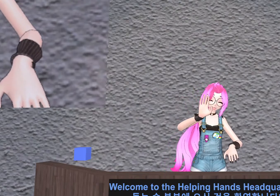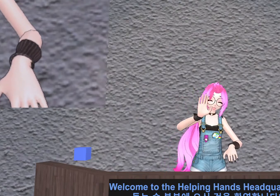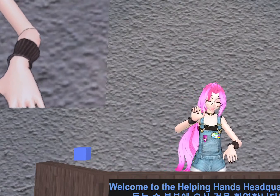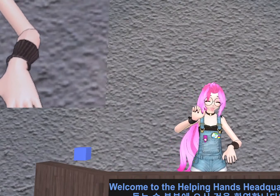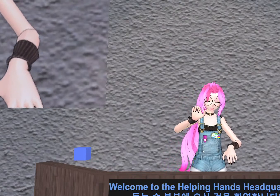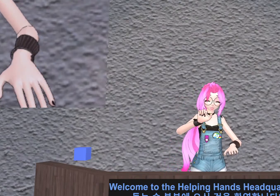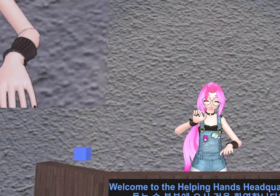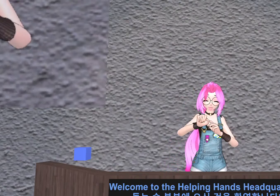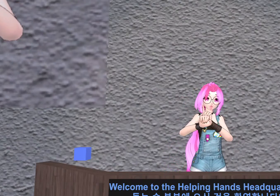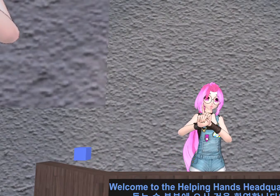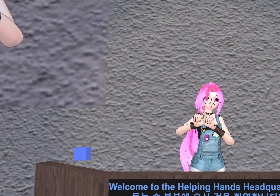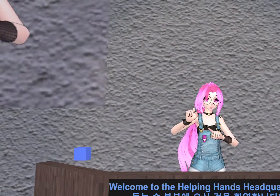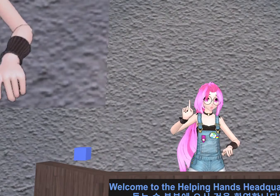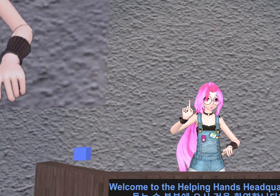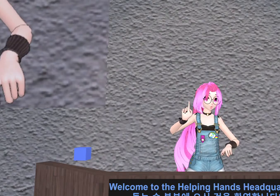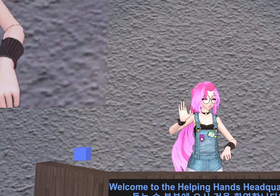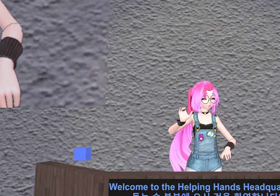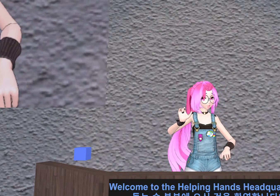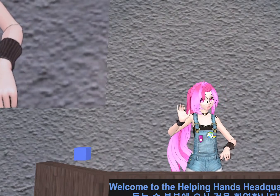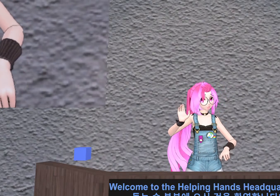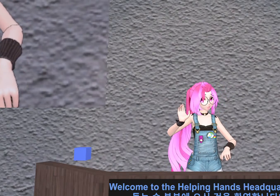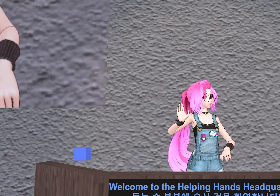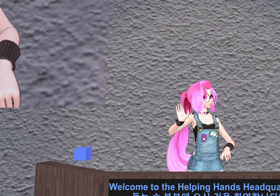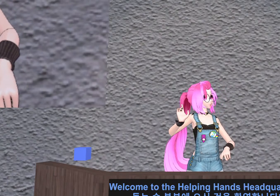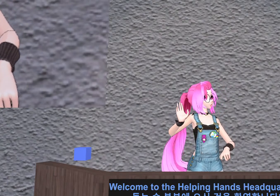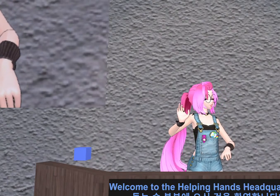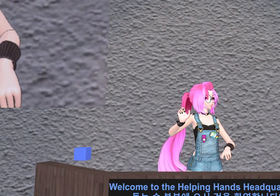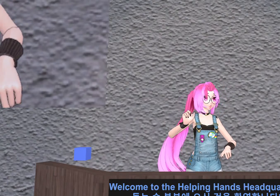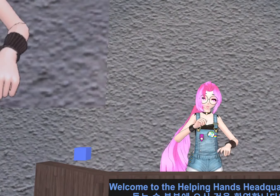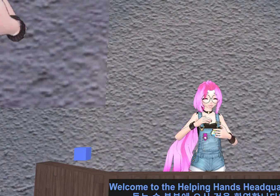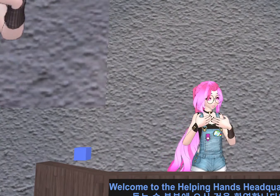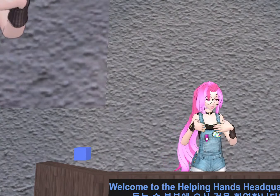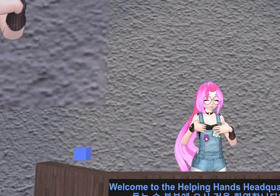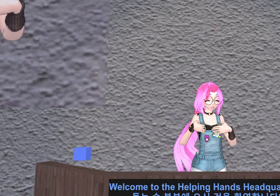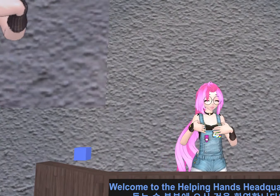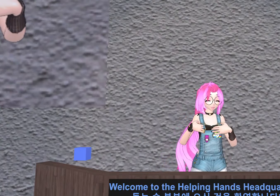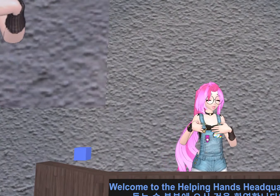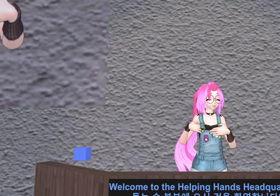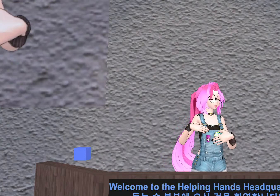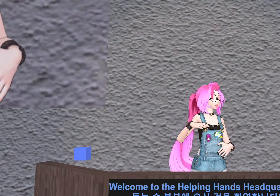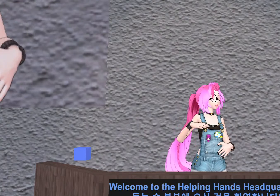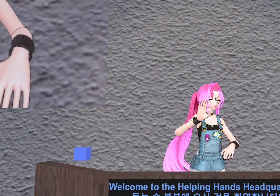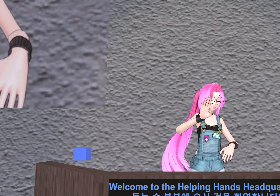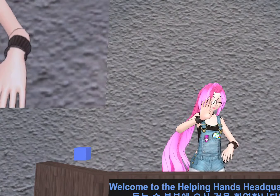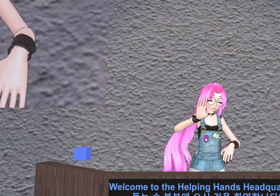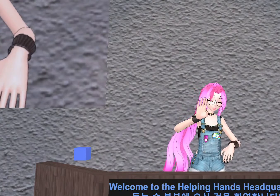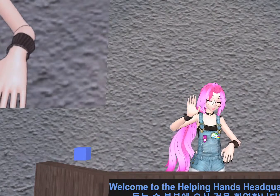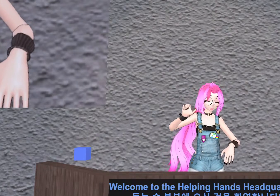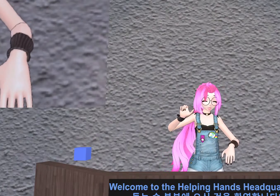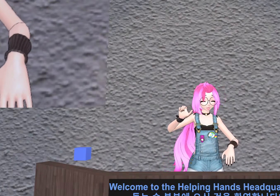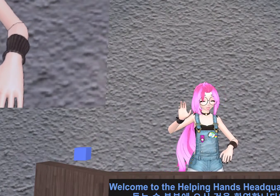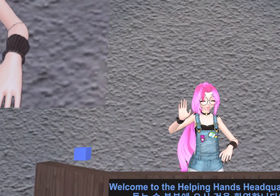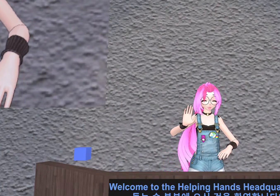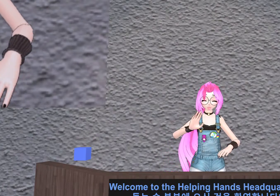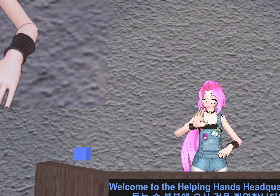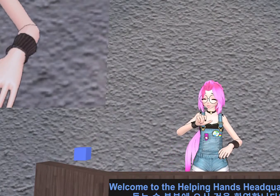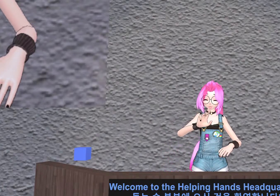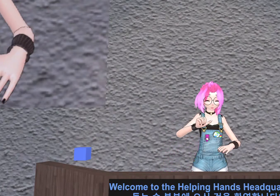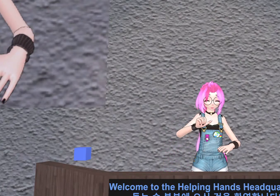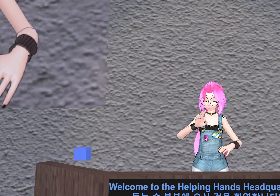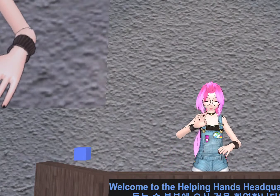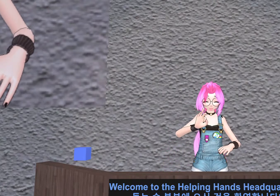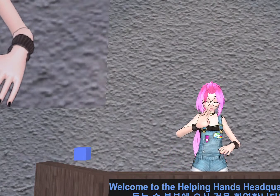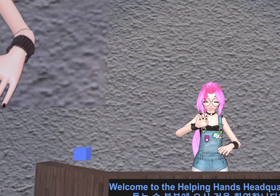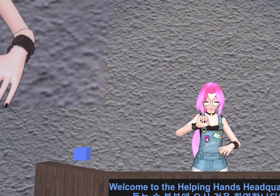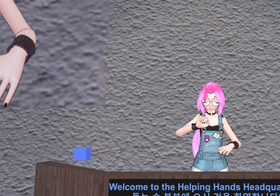basically just finger spelling B and I, but it's next to your head. Okay? So if you don't have index, it's okay. You're just finger spelling next